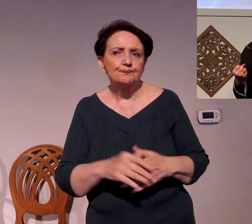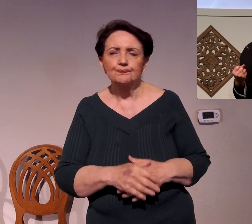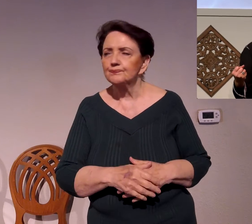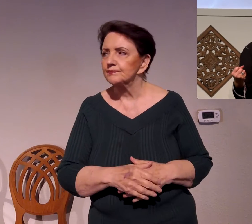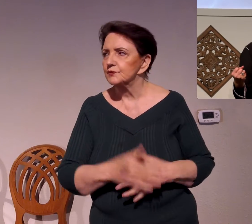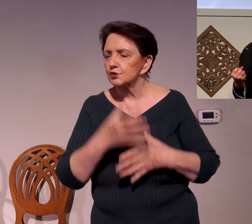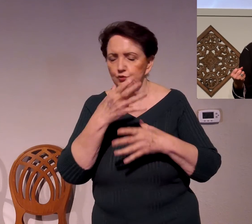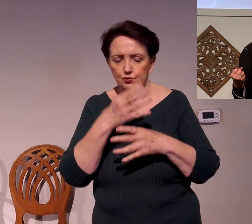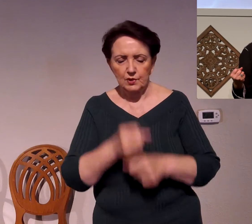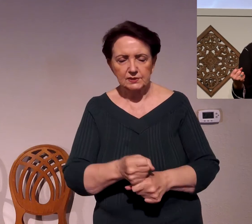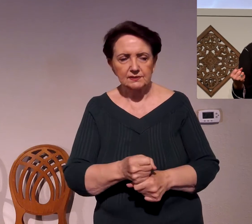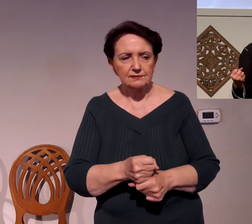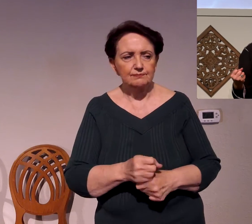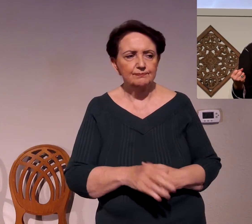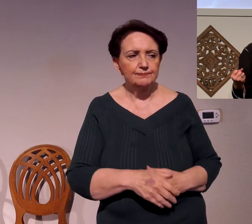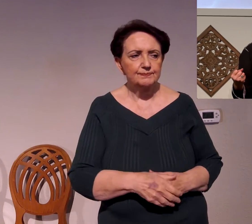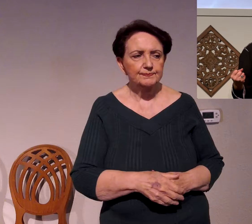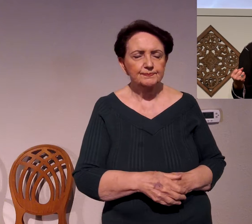Trust.